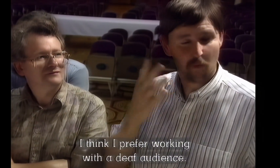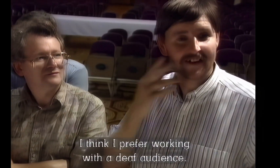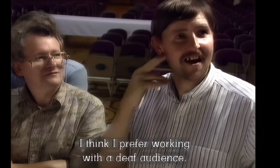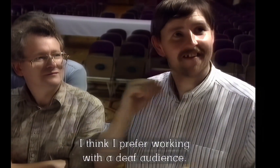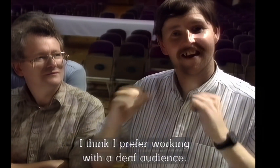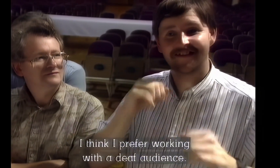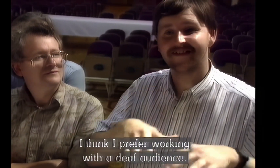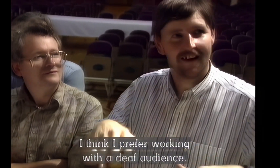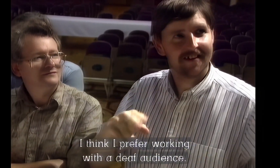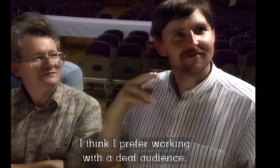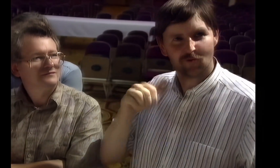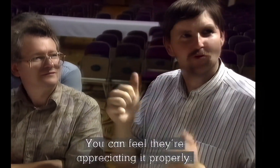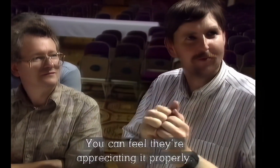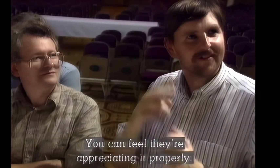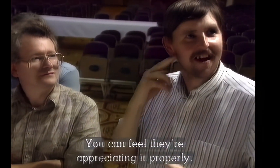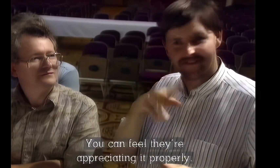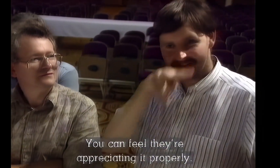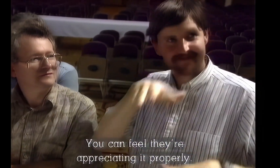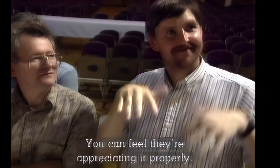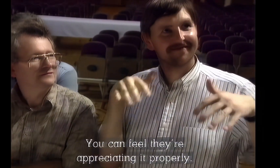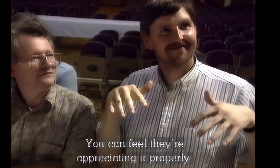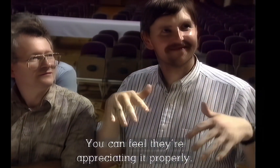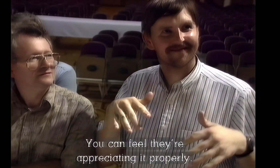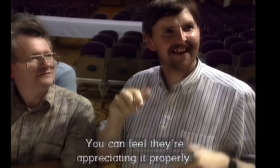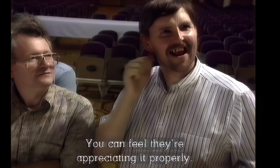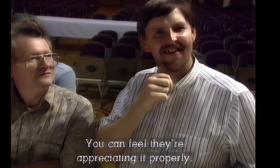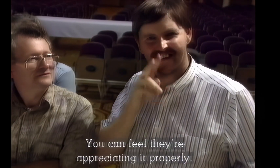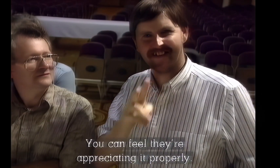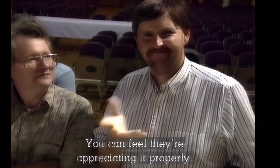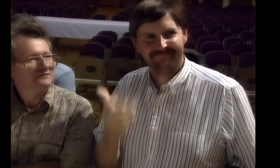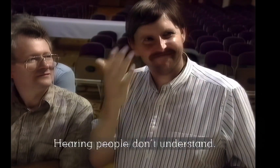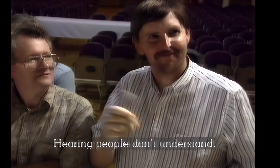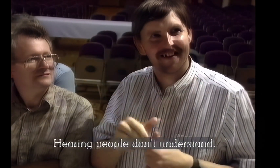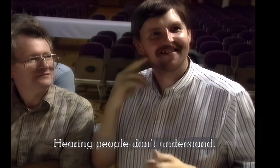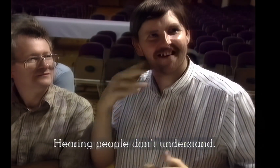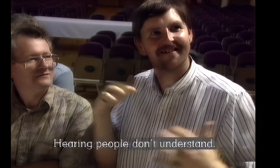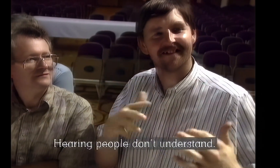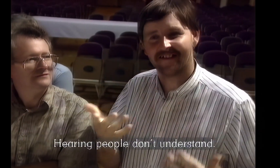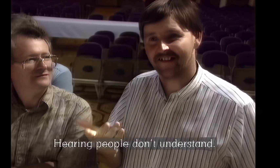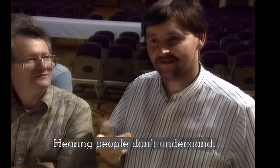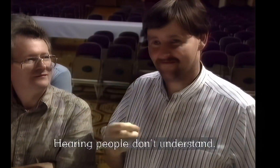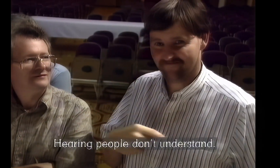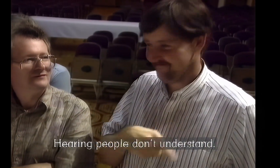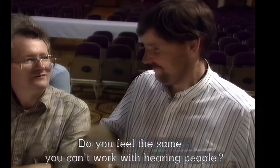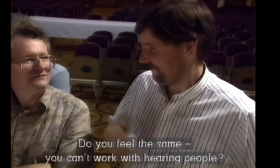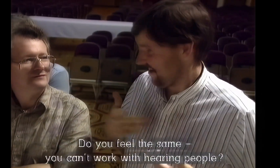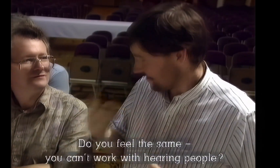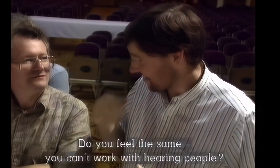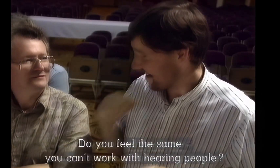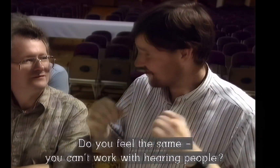I think I prefer working with a deaf audience. I mean, you can feel that they're appreciating it properly. With hearing people, they just don't understand, obviously. I mean, I feel that. Do you feel the